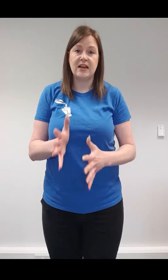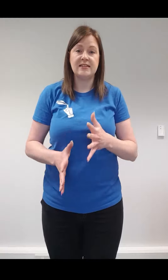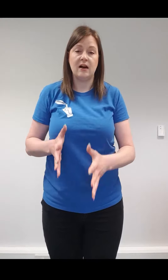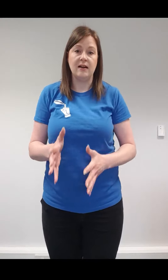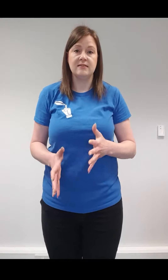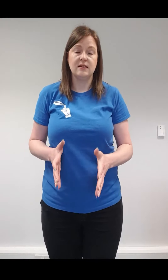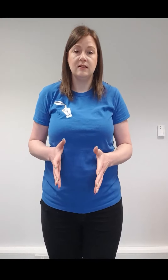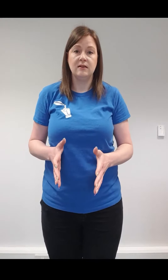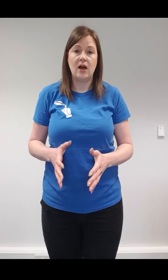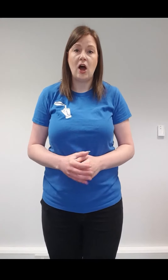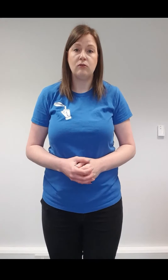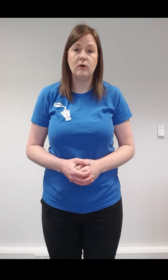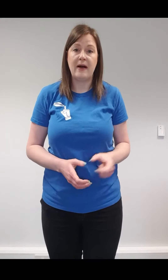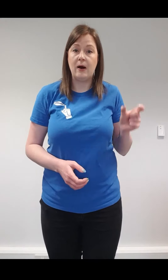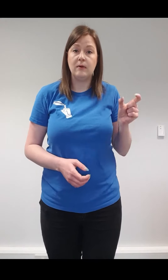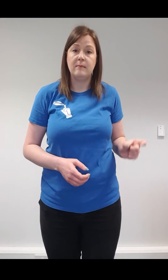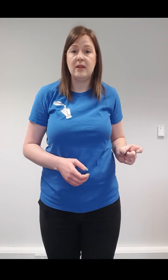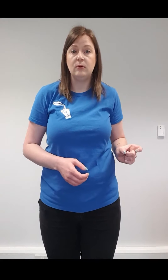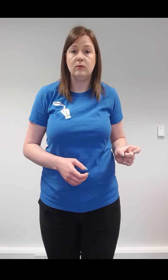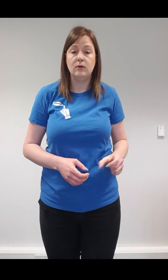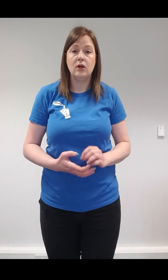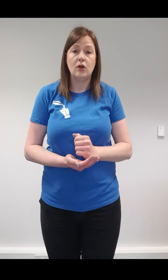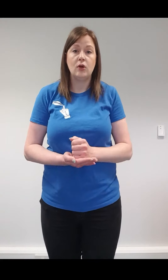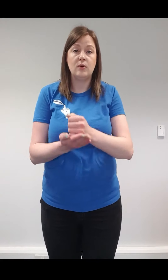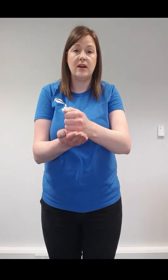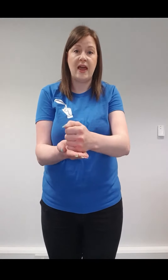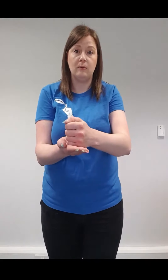today's signs are all about people who can help.